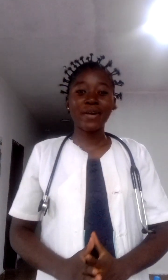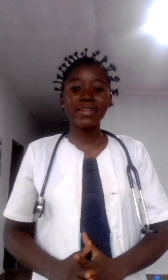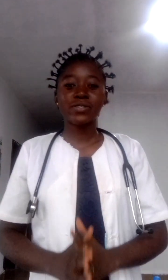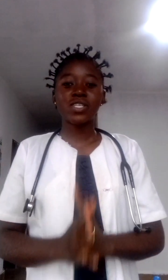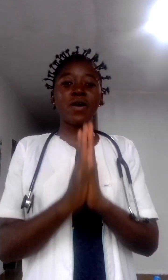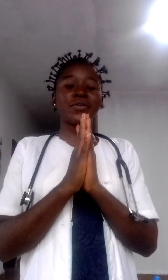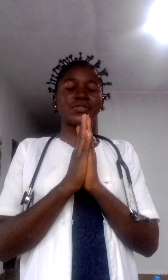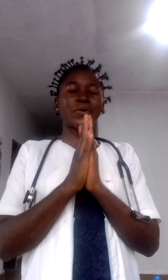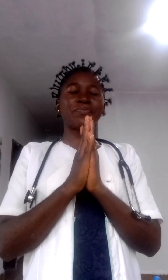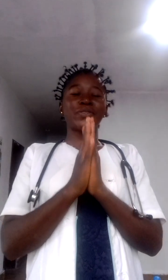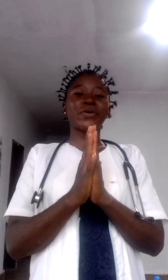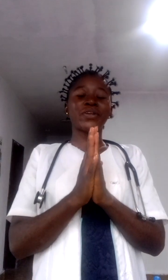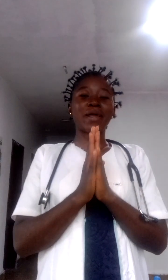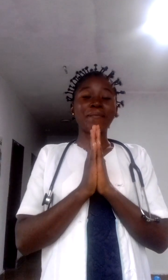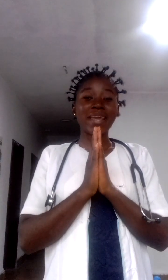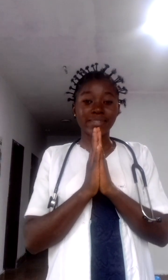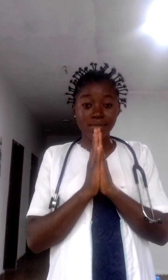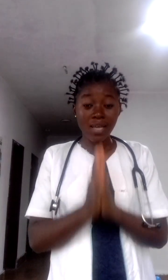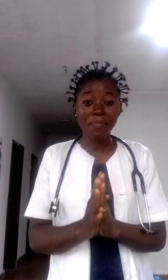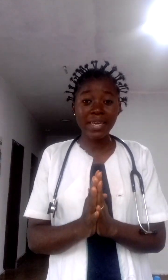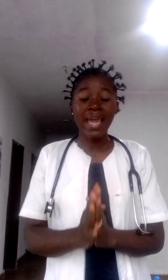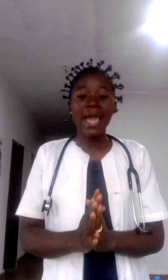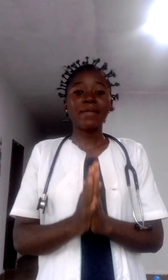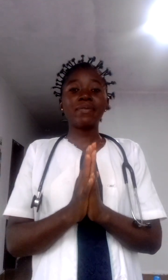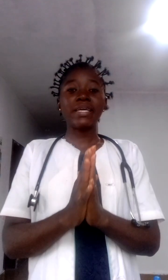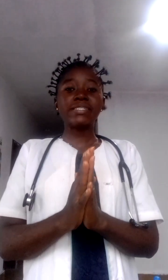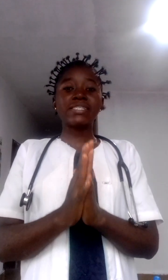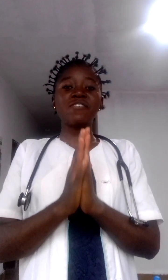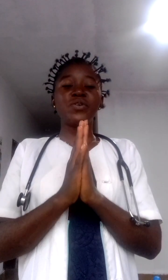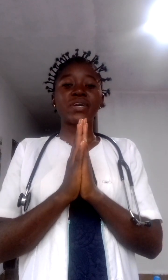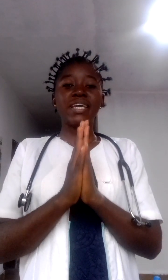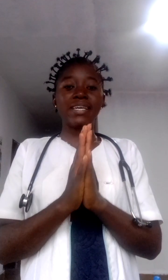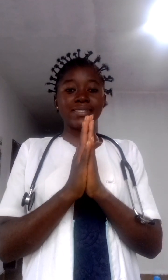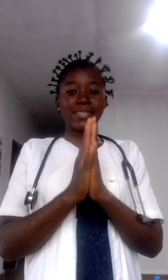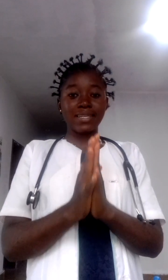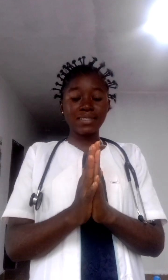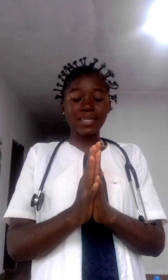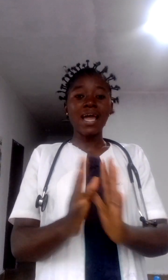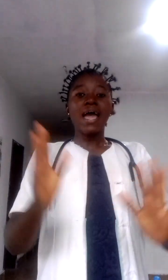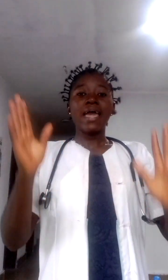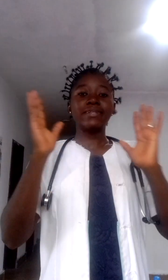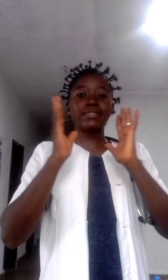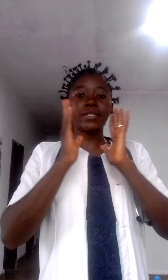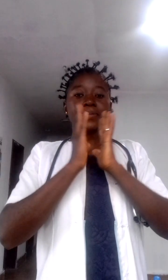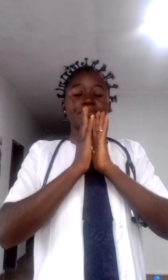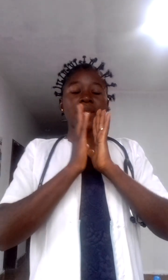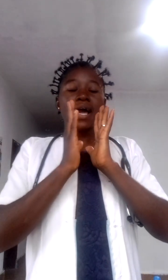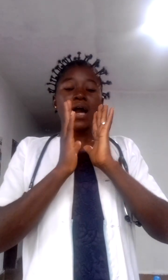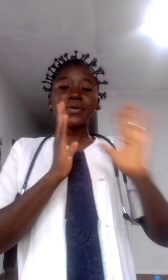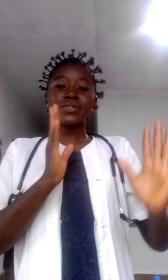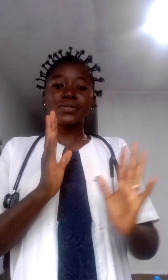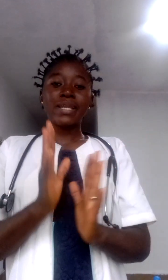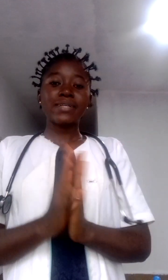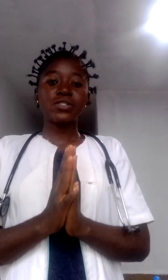Praise. Today we are going to be talking on an amazing topic, and please give me your keen attention. And I want to let you